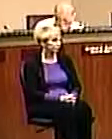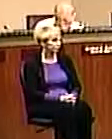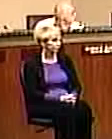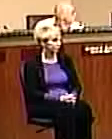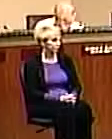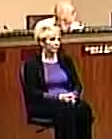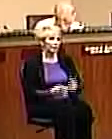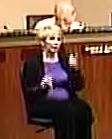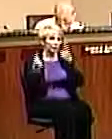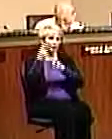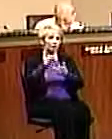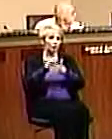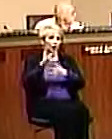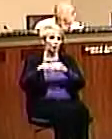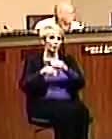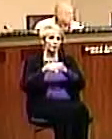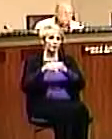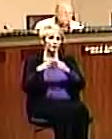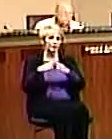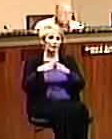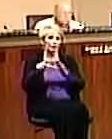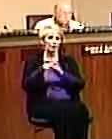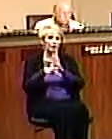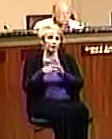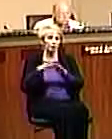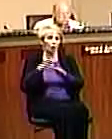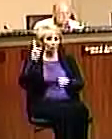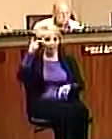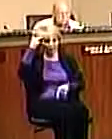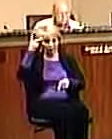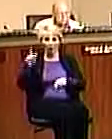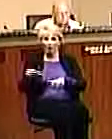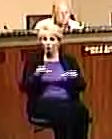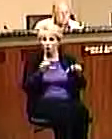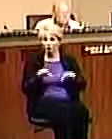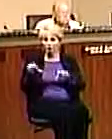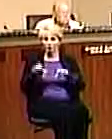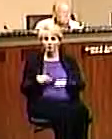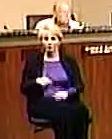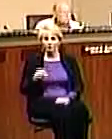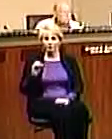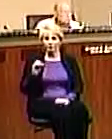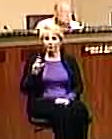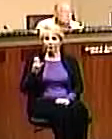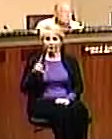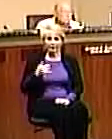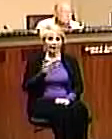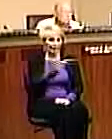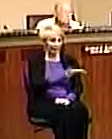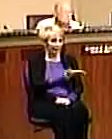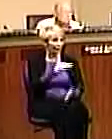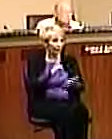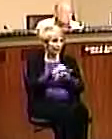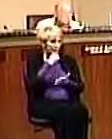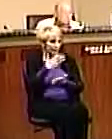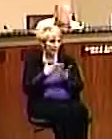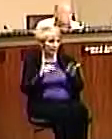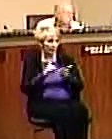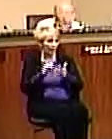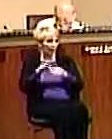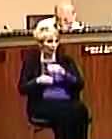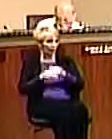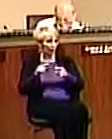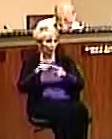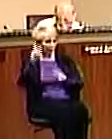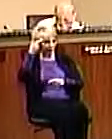All right. Consideration of amendment to city's policy on political action, Sally. Okay. This is something, an amendment to